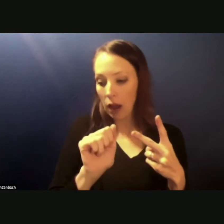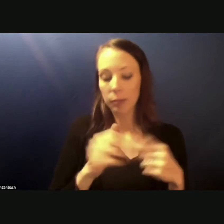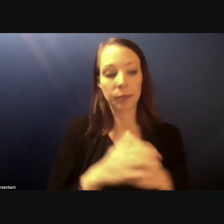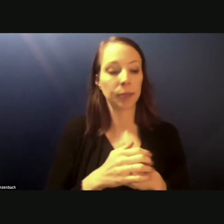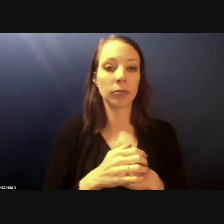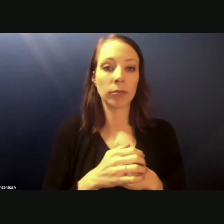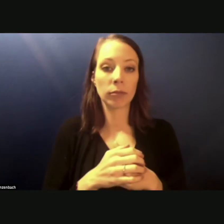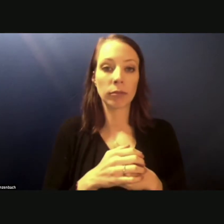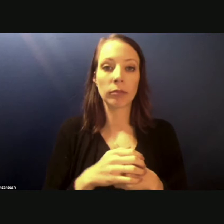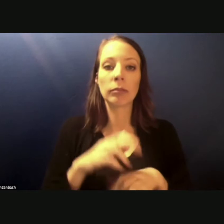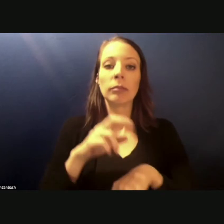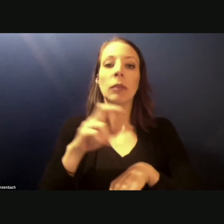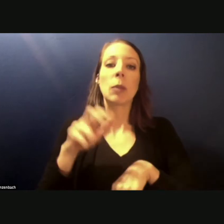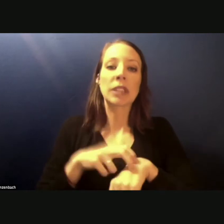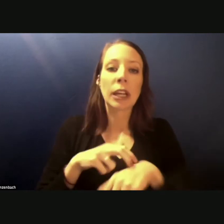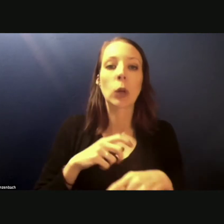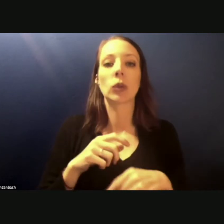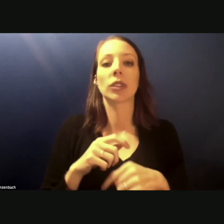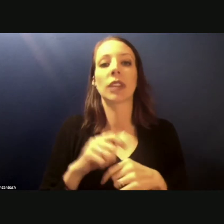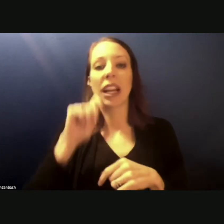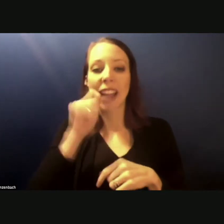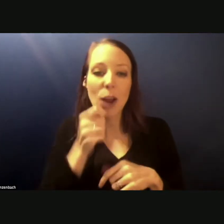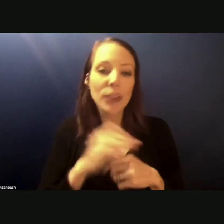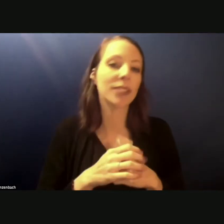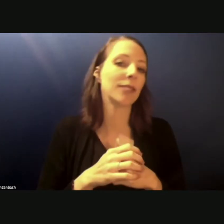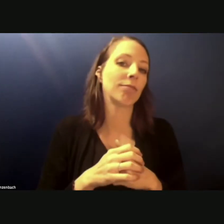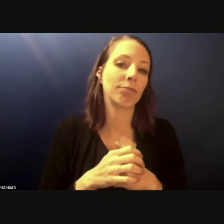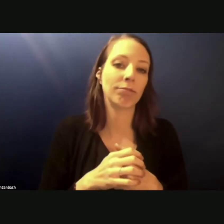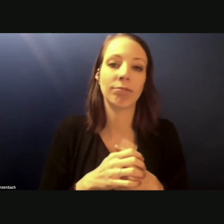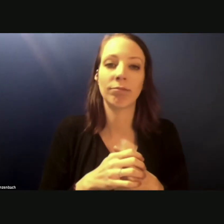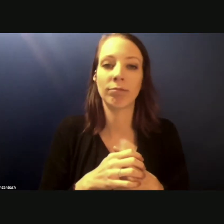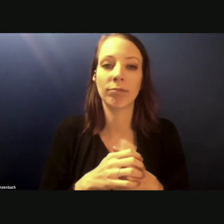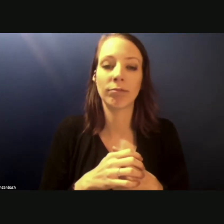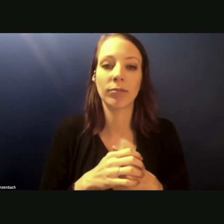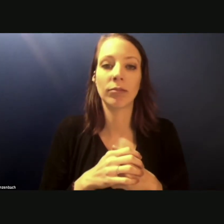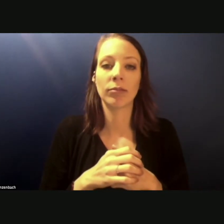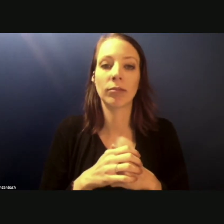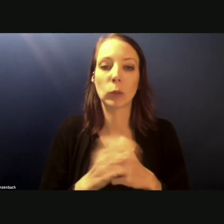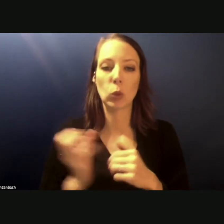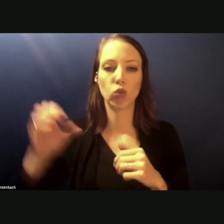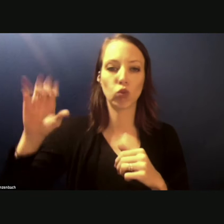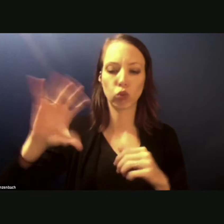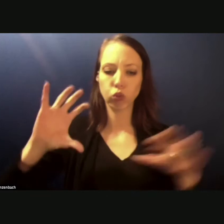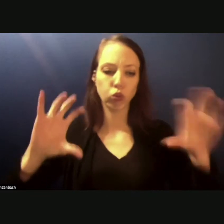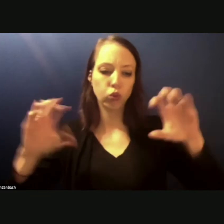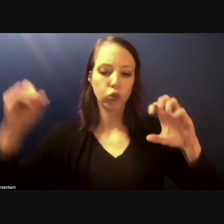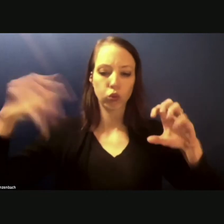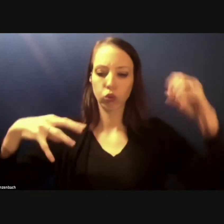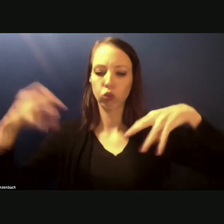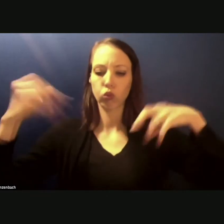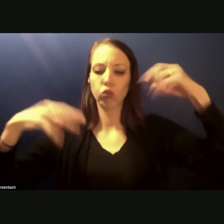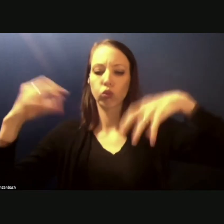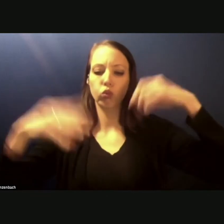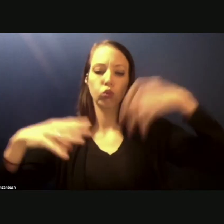all kind of potatoes, carrots. You just build in different